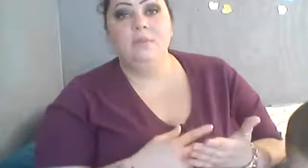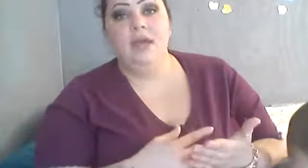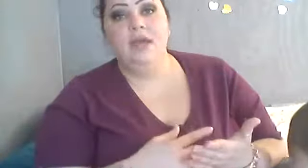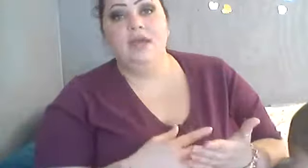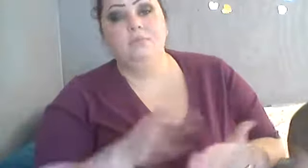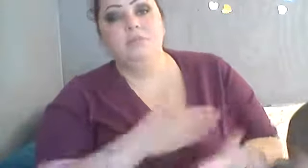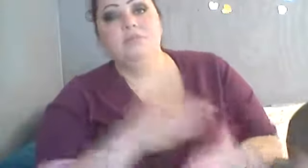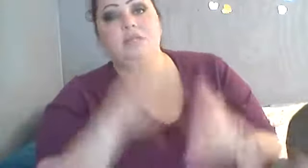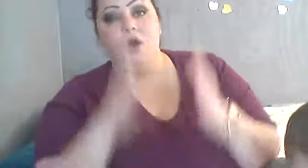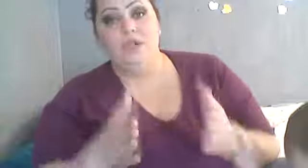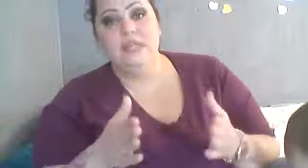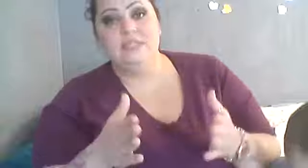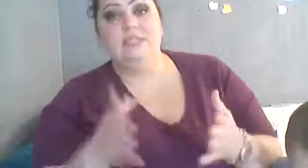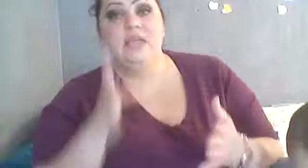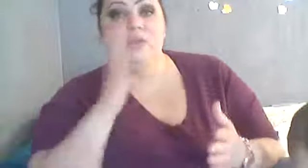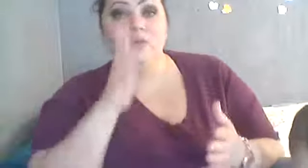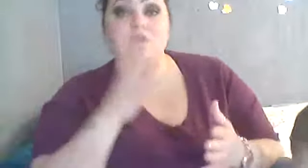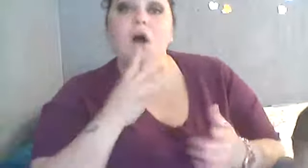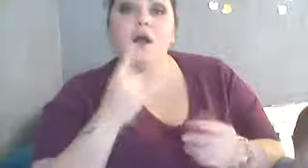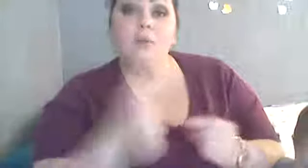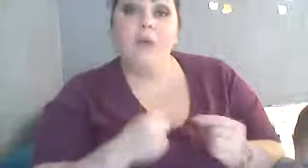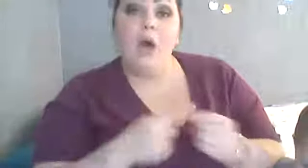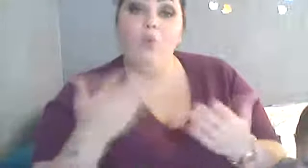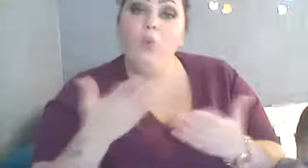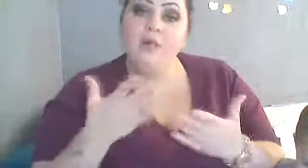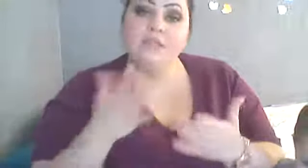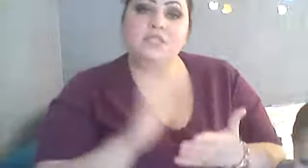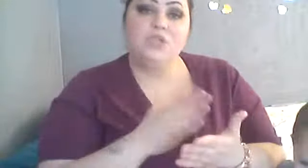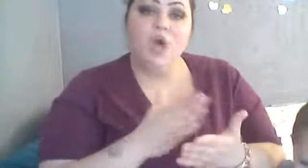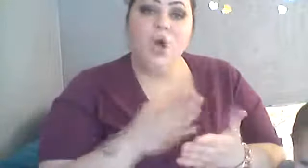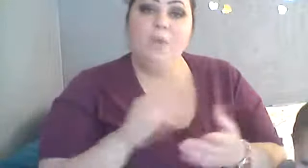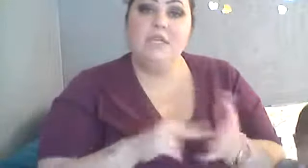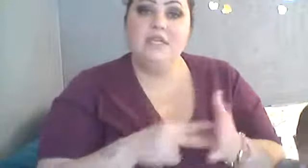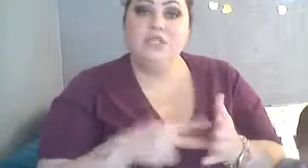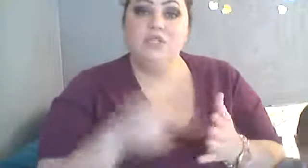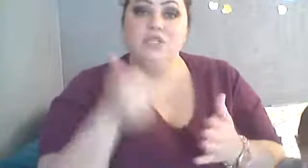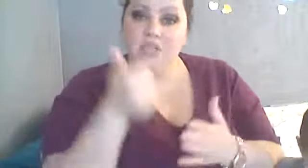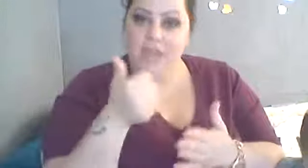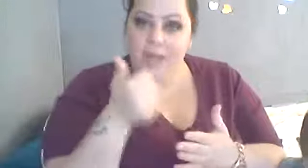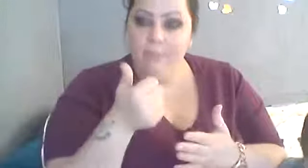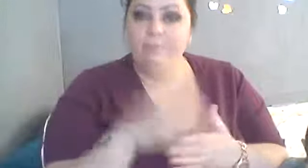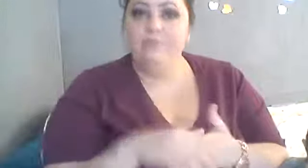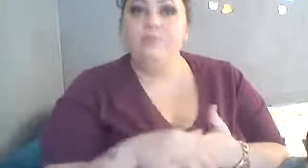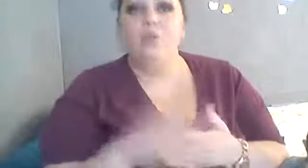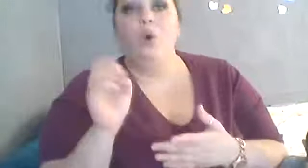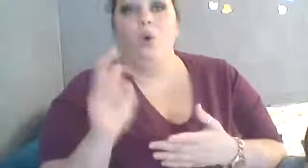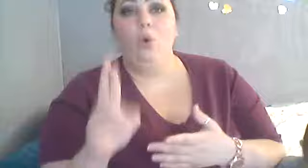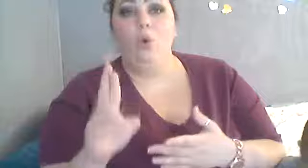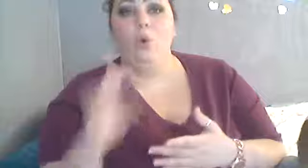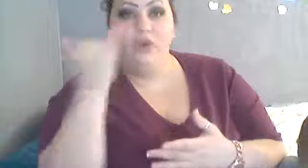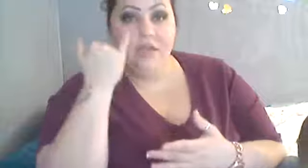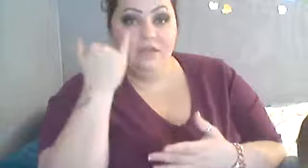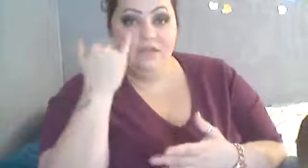like music artists, they will talk about what the song means to them, or if the